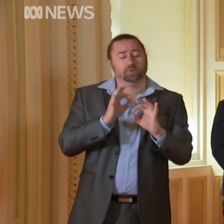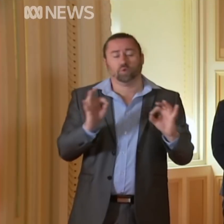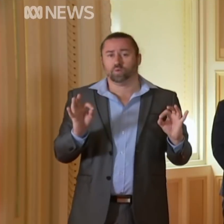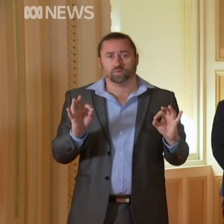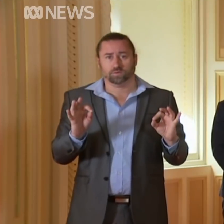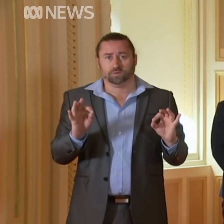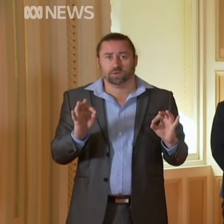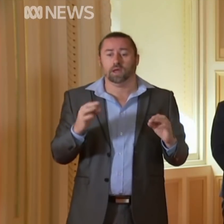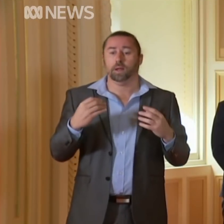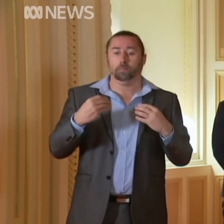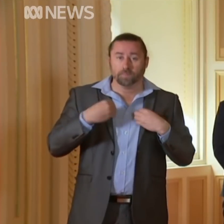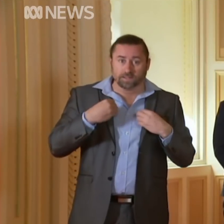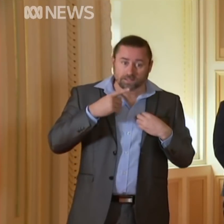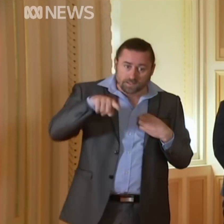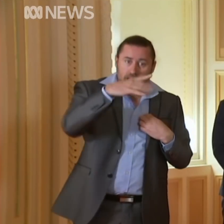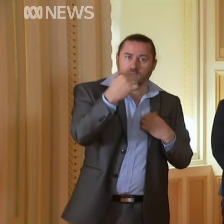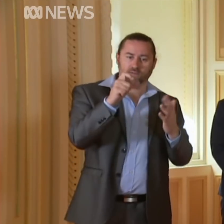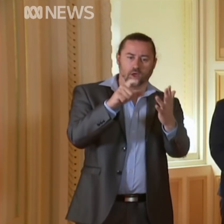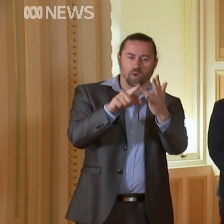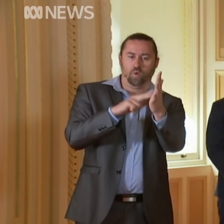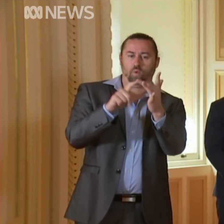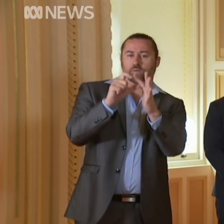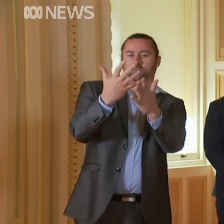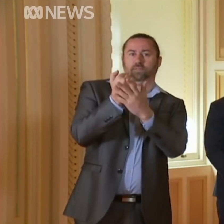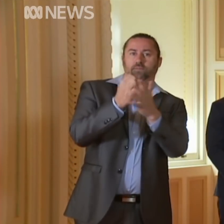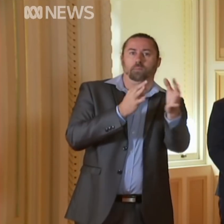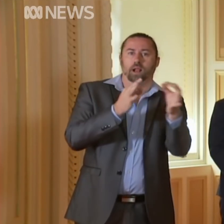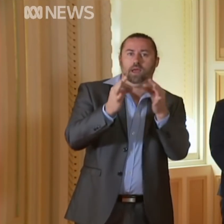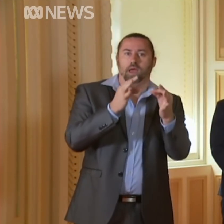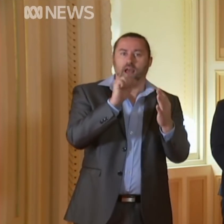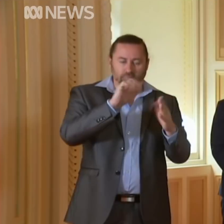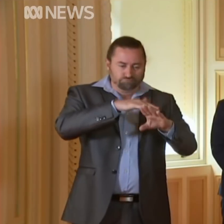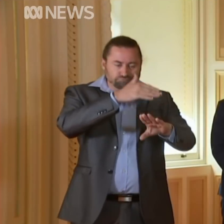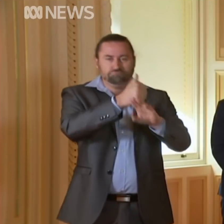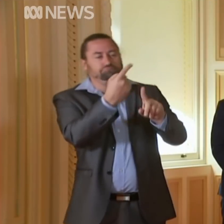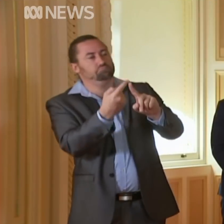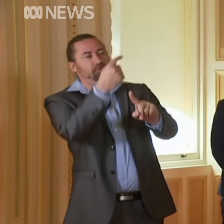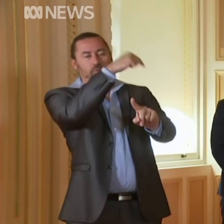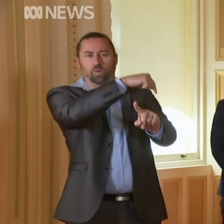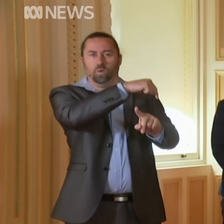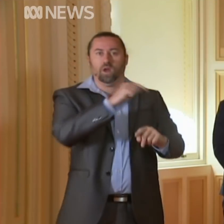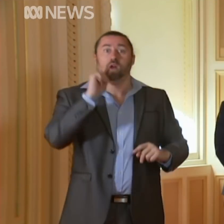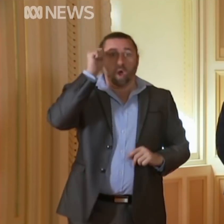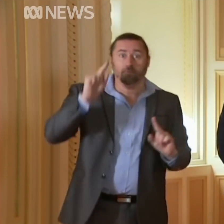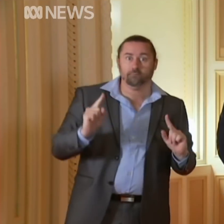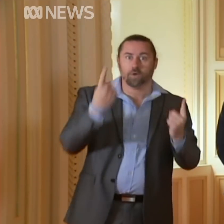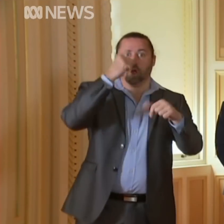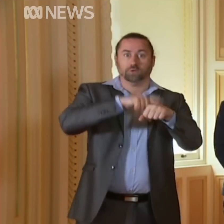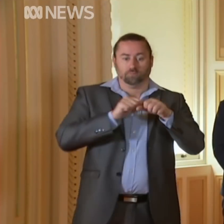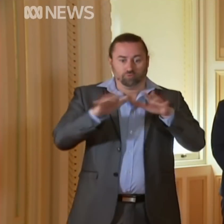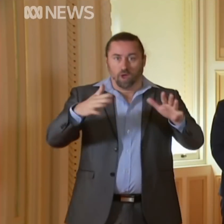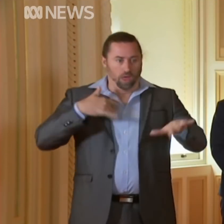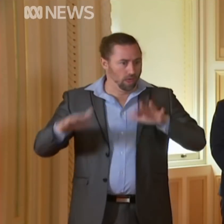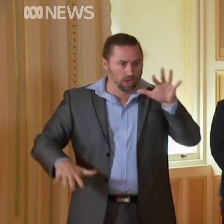businesses have COVID-safe plans in place. This is a much different environment to where we were when the pandemic first